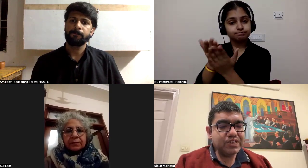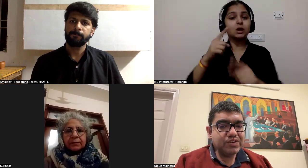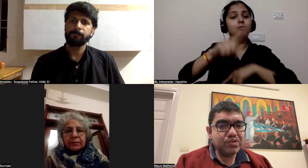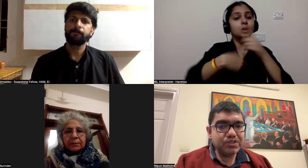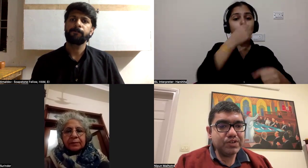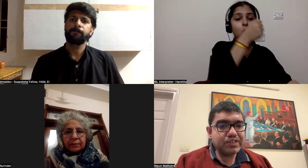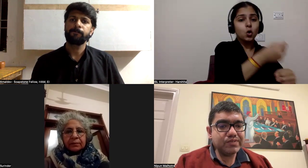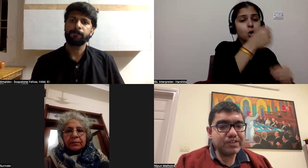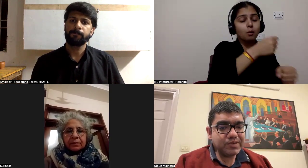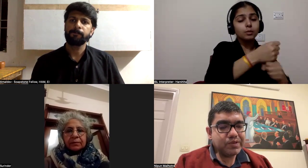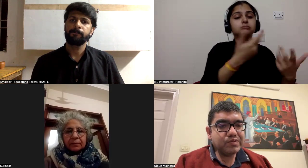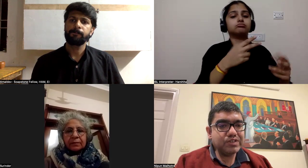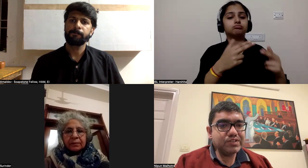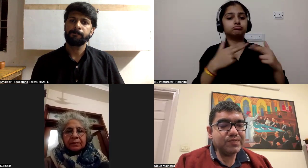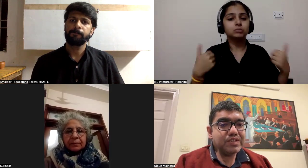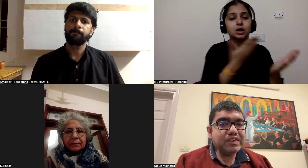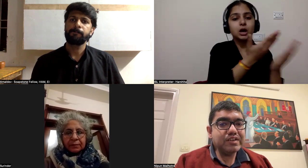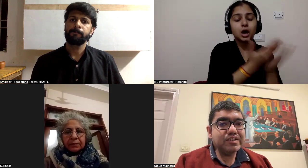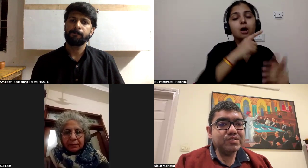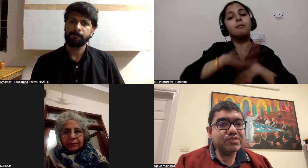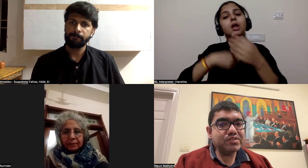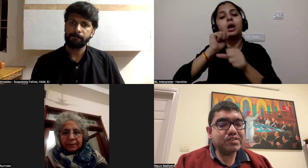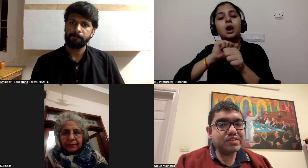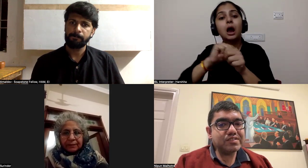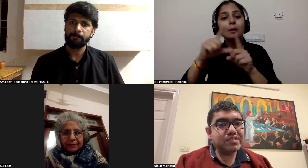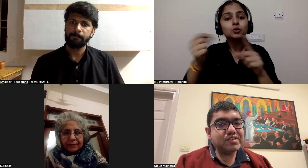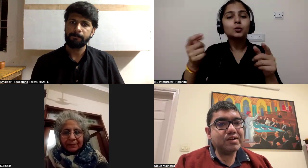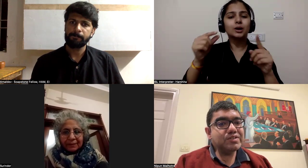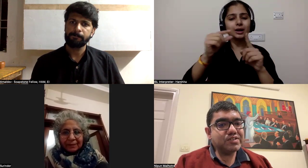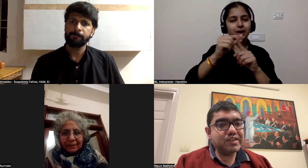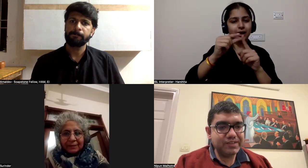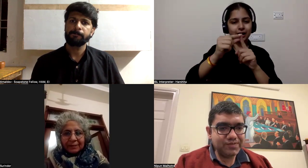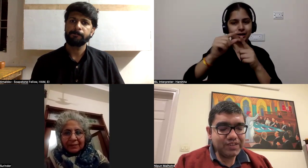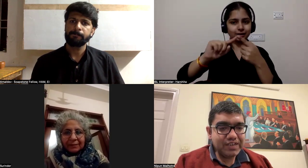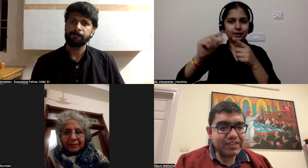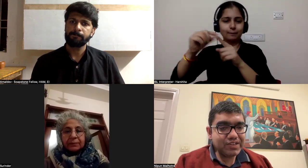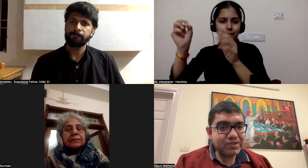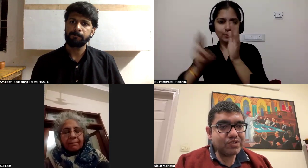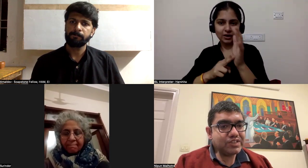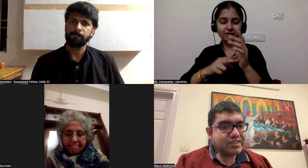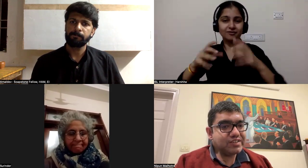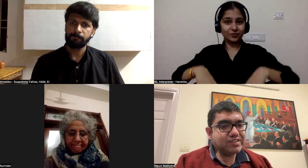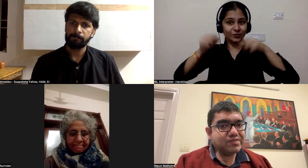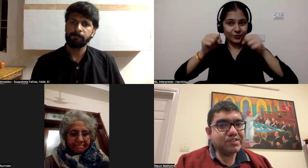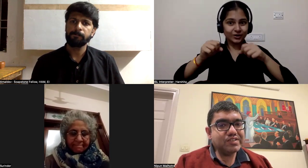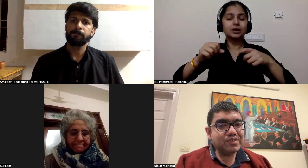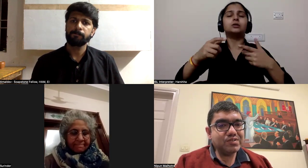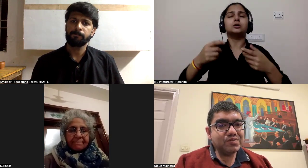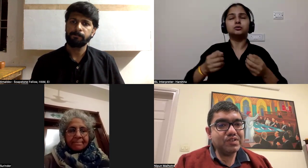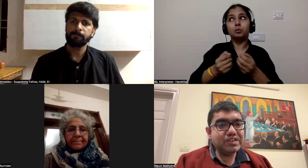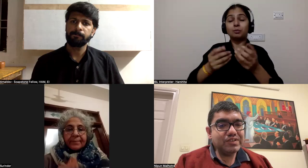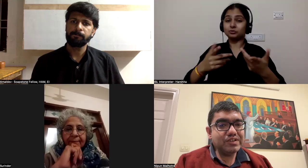done, or the work that I've done at Nepen Foundation, success doesn't come instantly. I think a lot of the younger generation feels